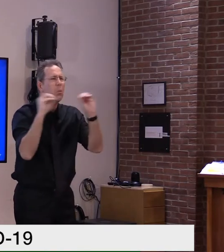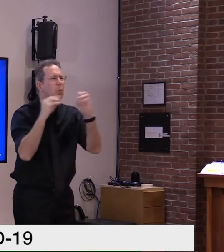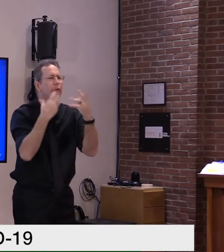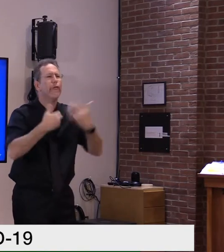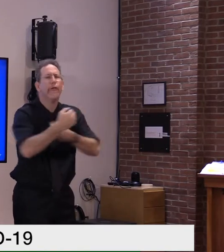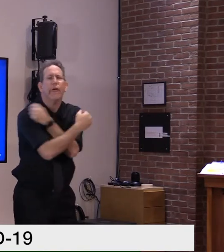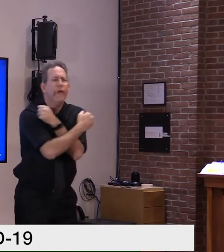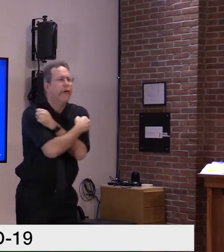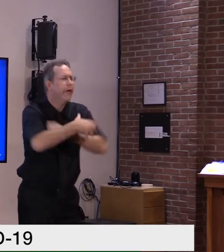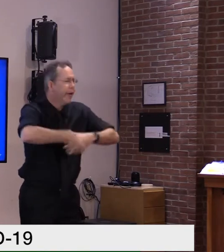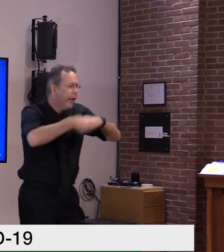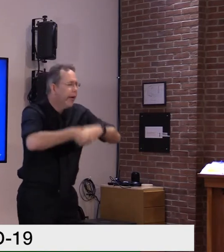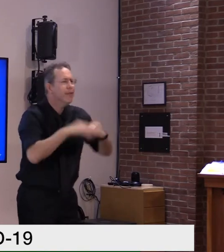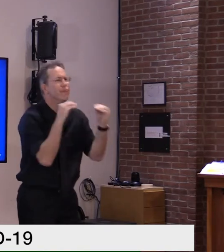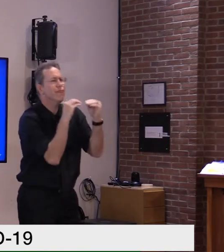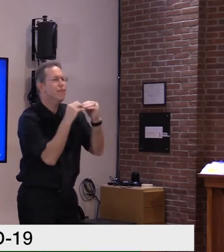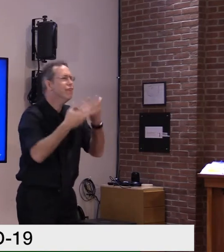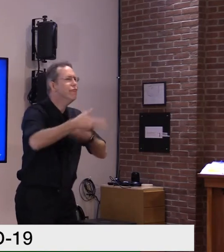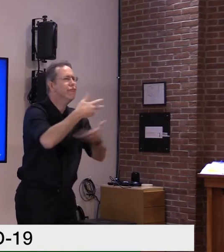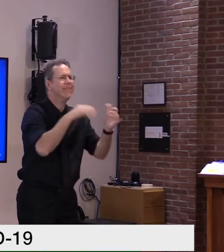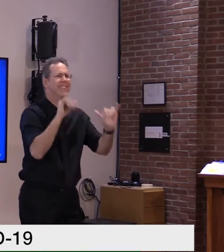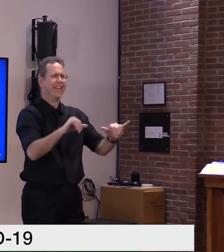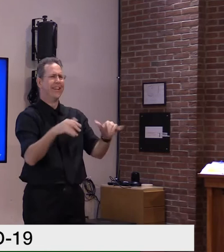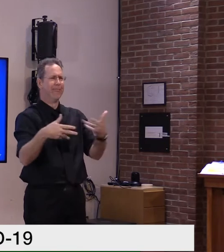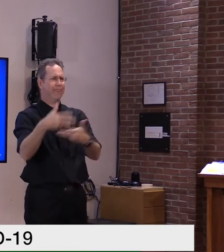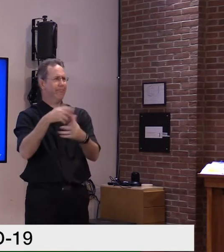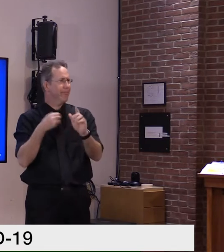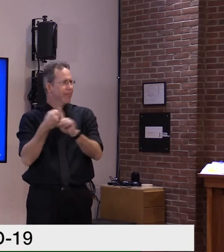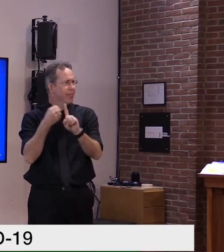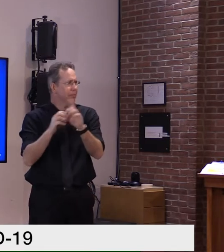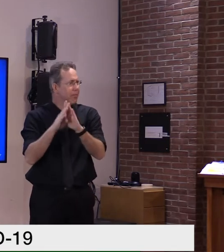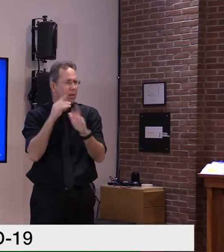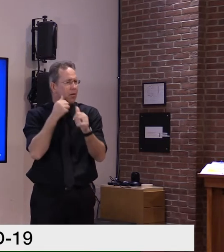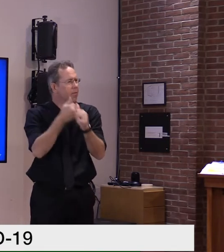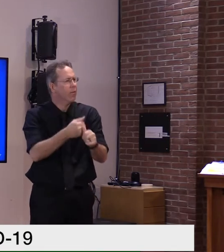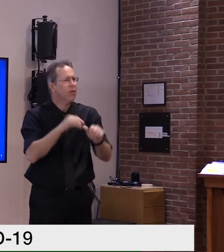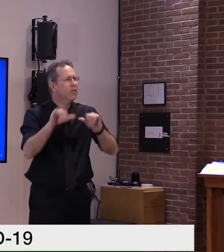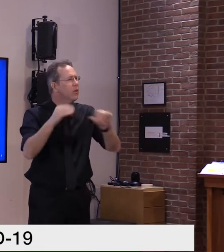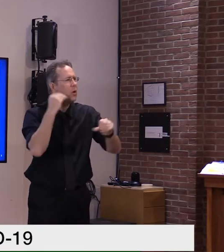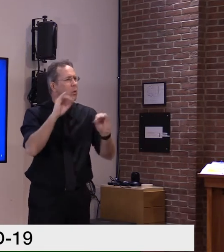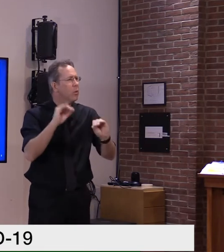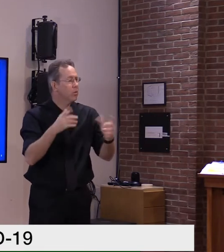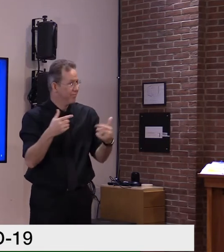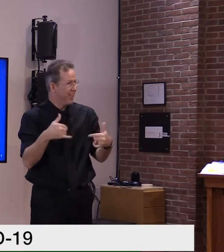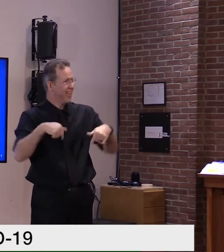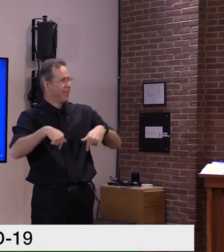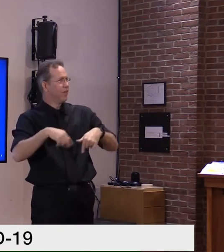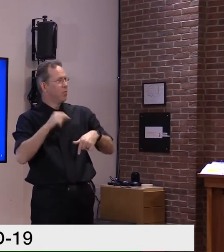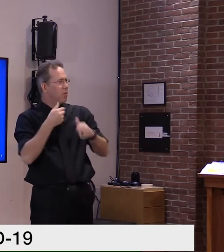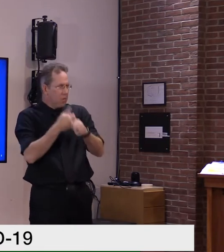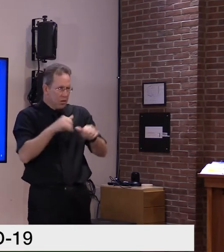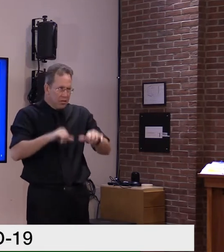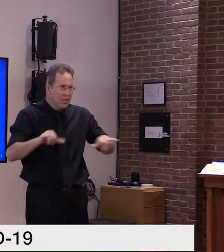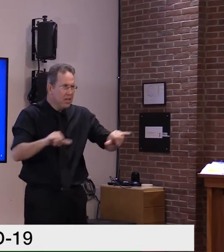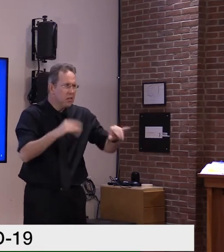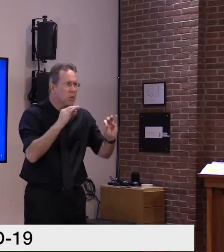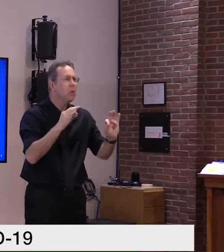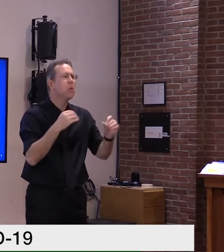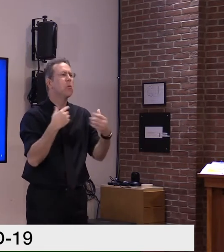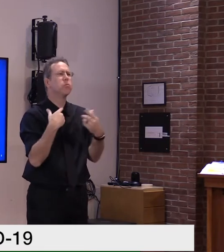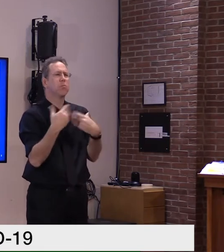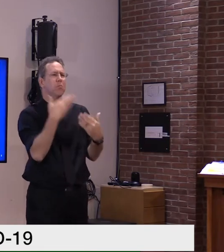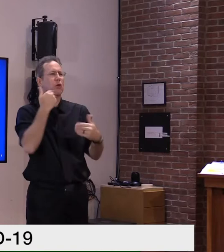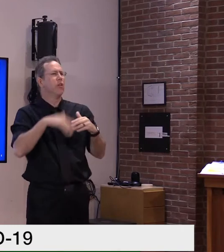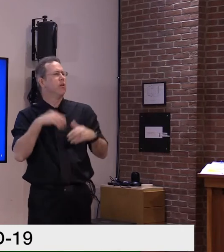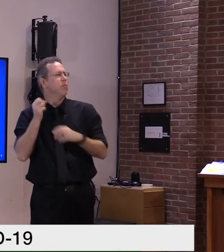of limiting our travel and our interactions during a pandemic. Turning to our Vermont numbers, we reported